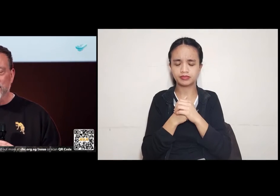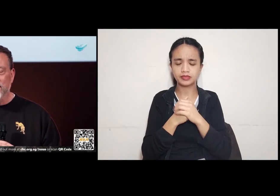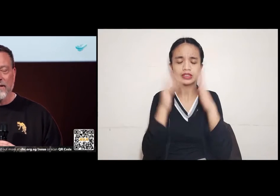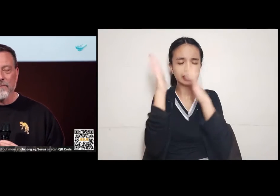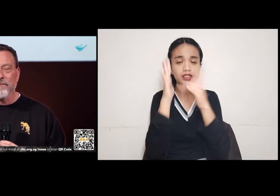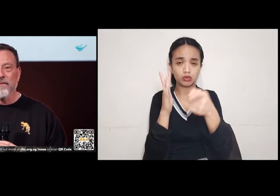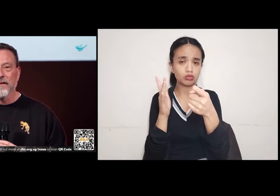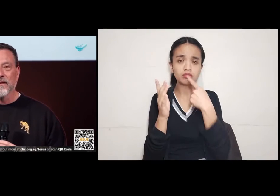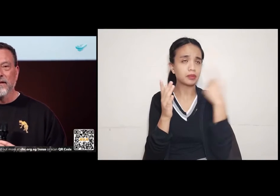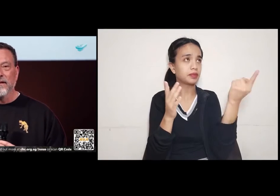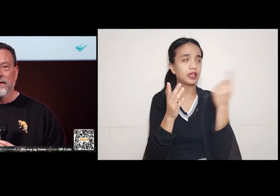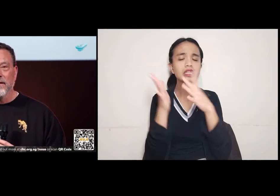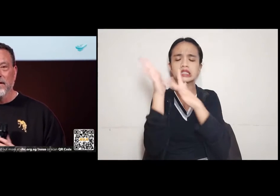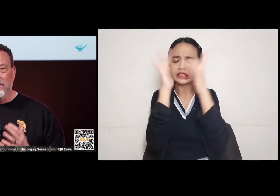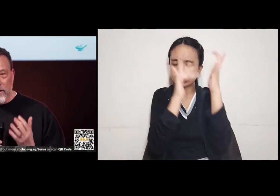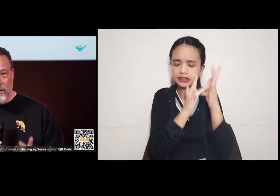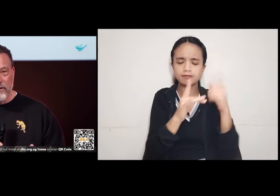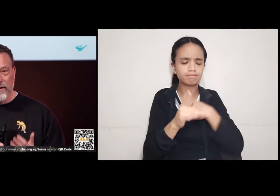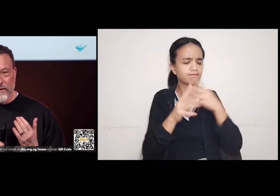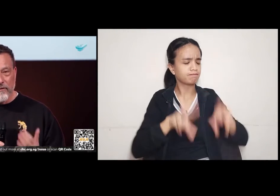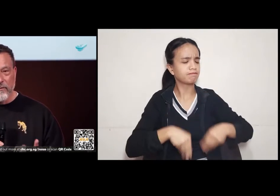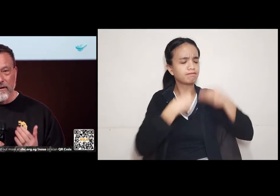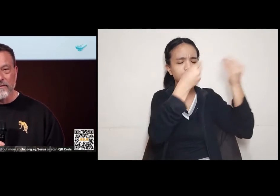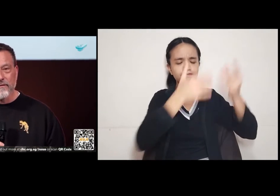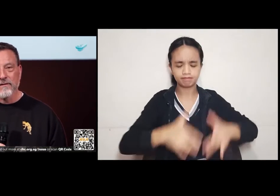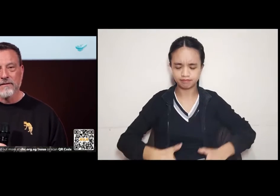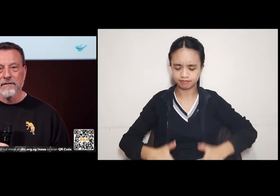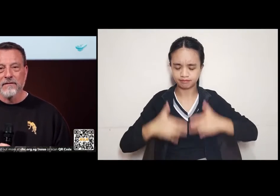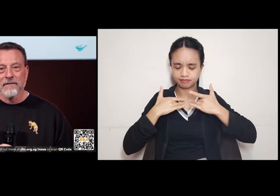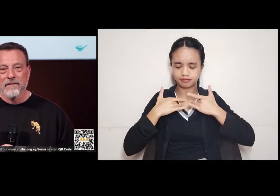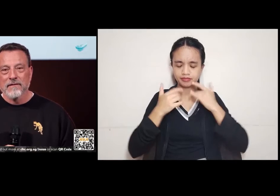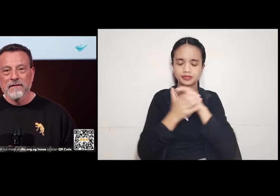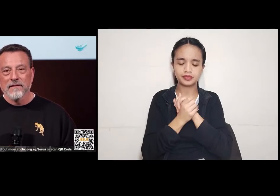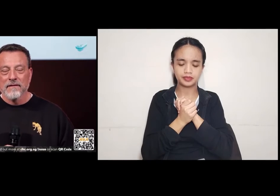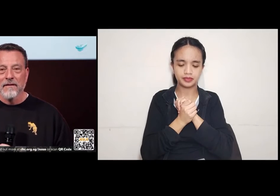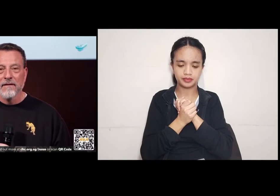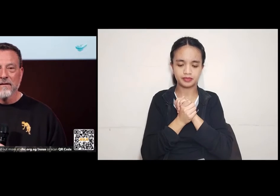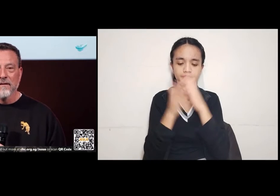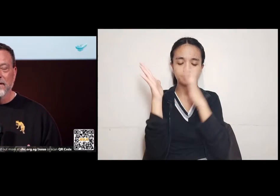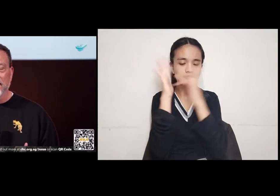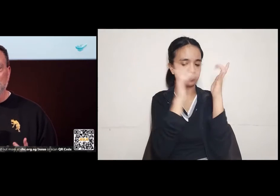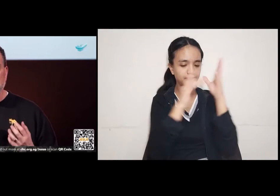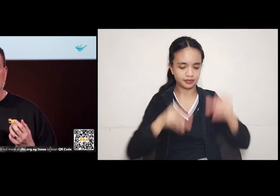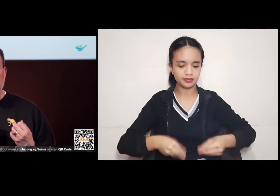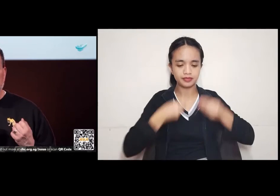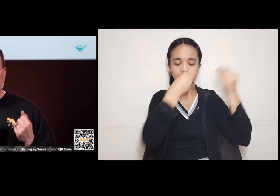Right now, just tell him, Jesus, I give you my life.